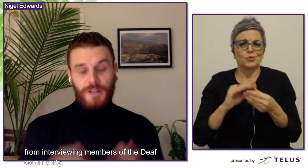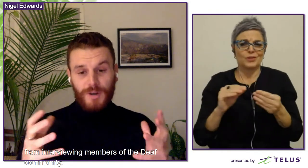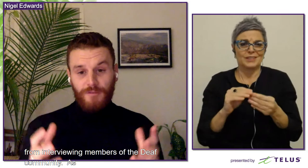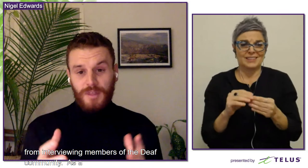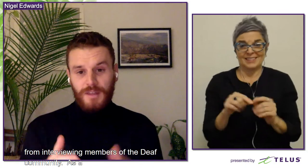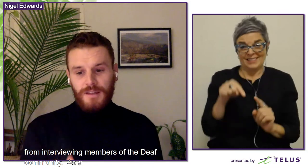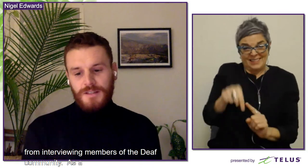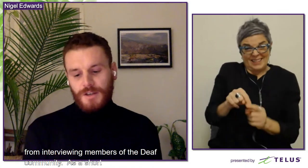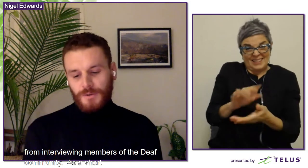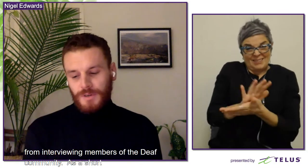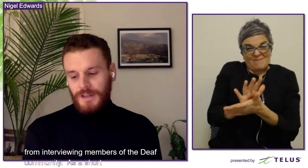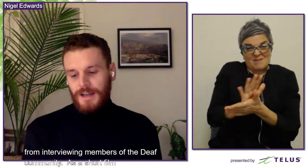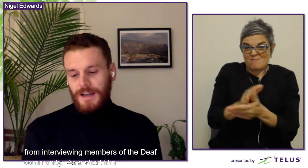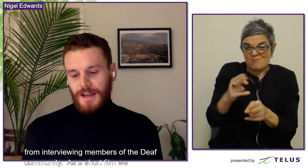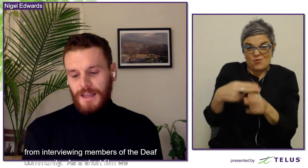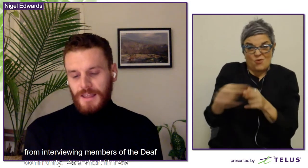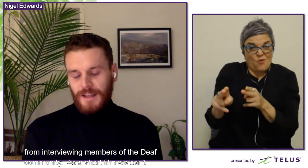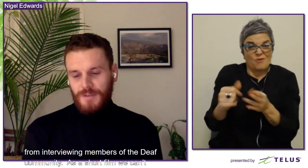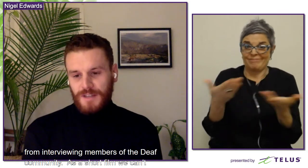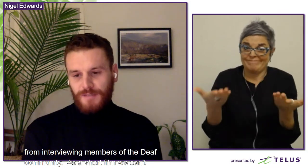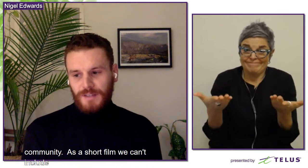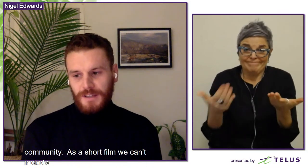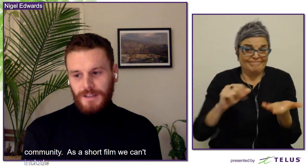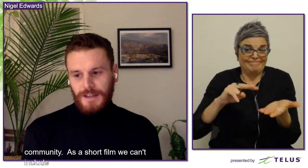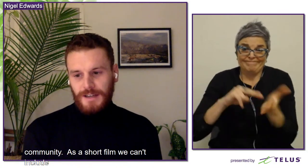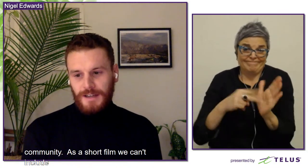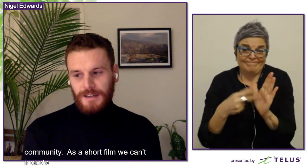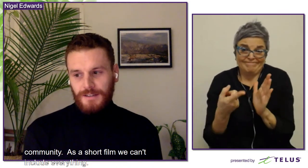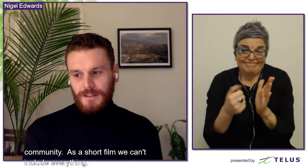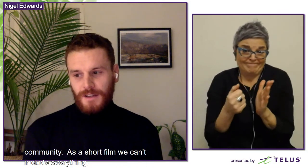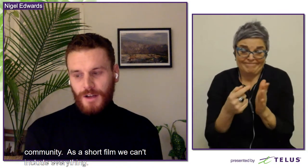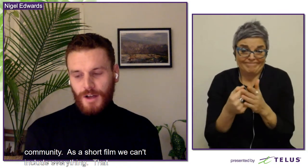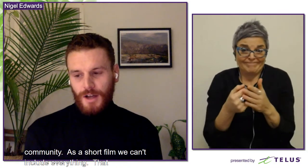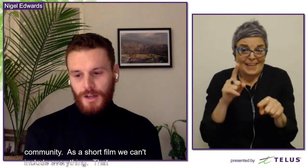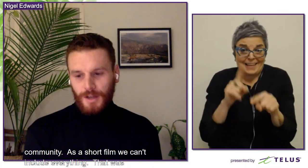opportunities to sort of include everything. And so I think that was definitely